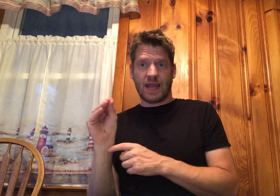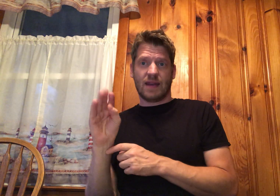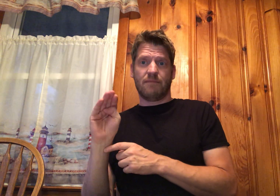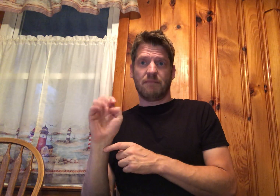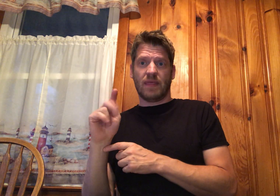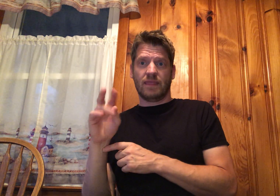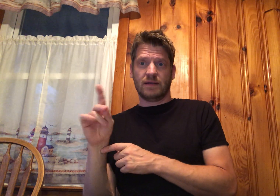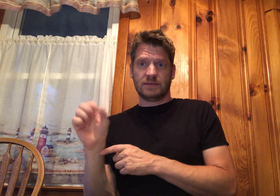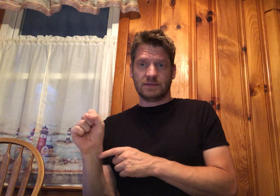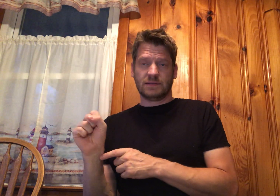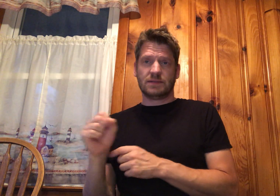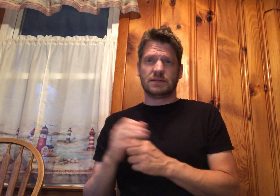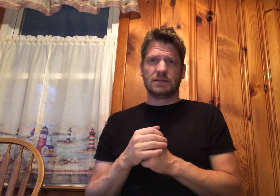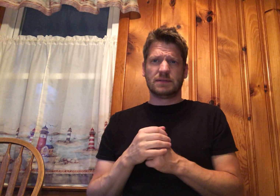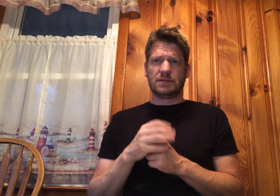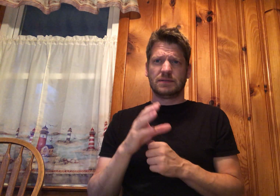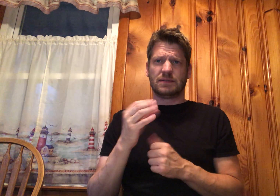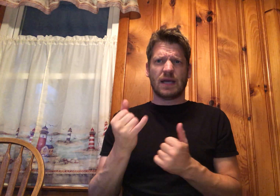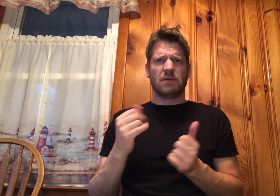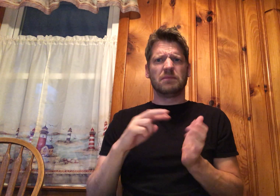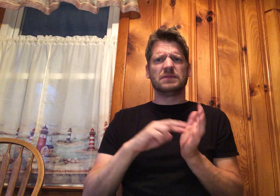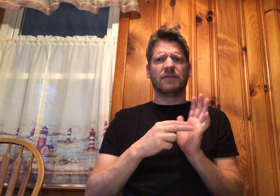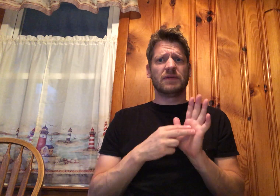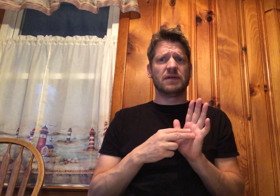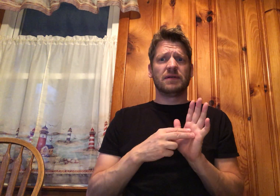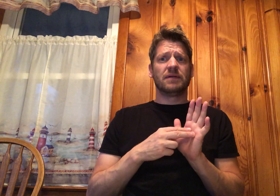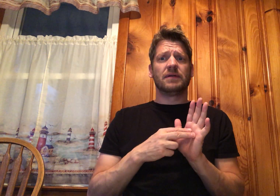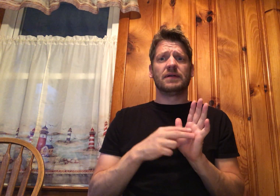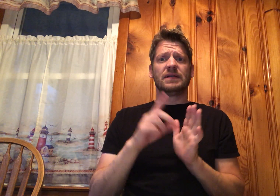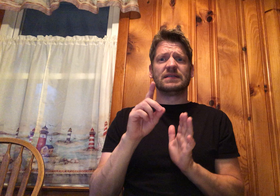let us see the definition of software engineering.